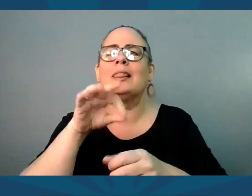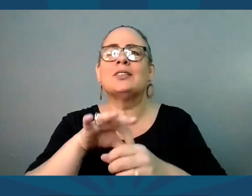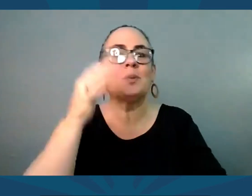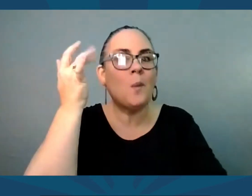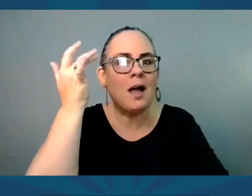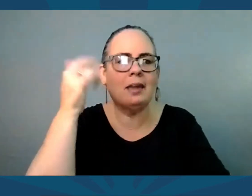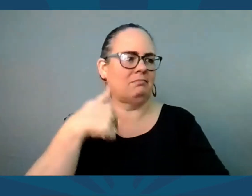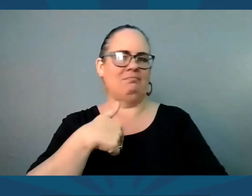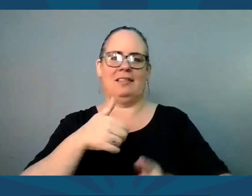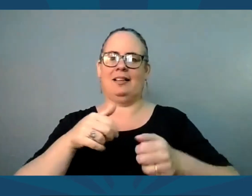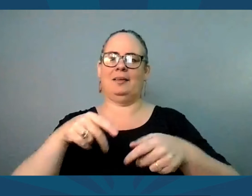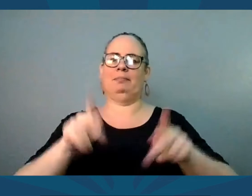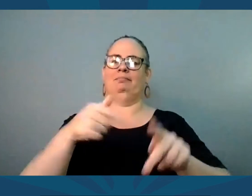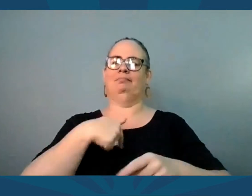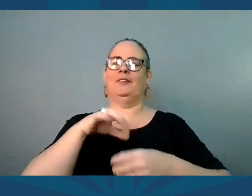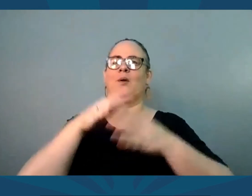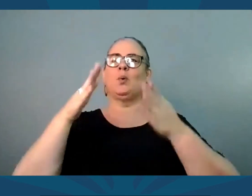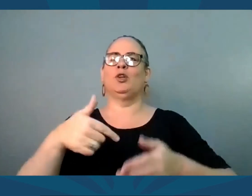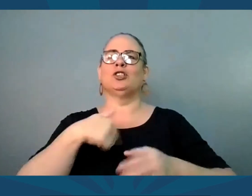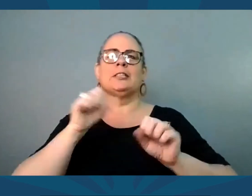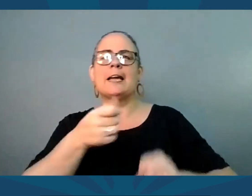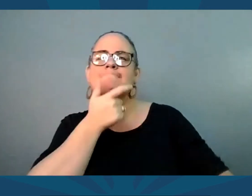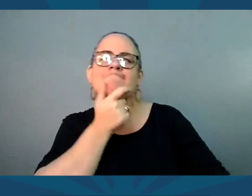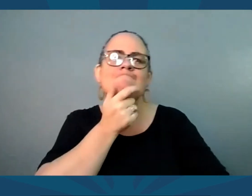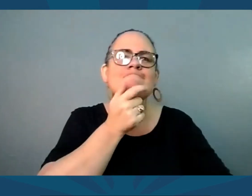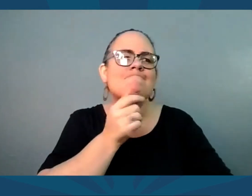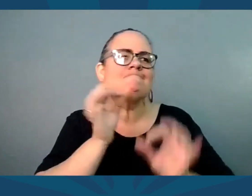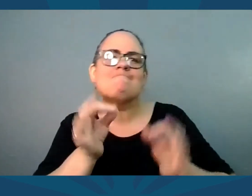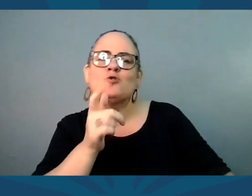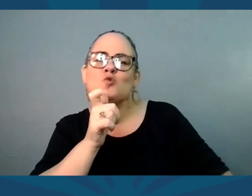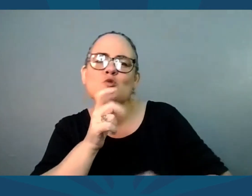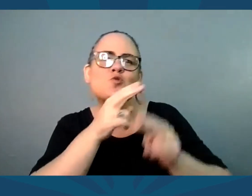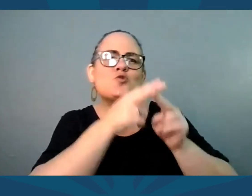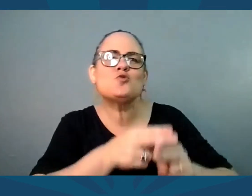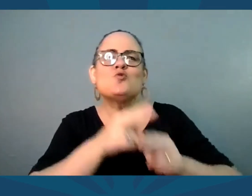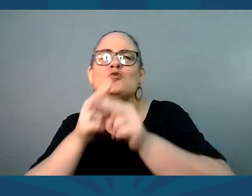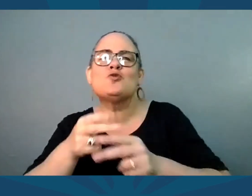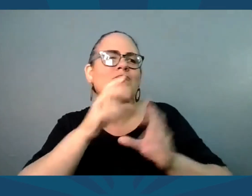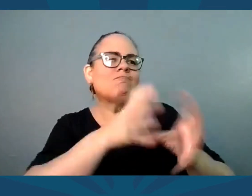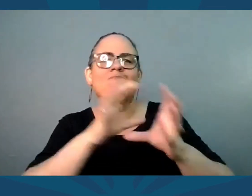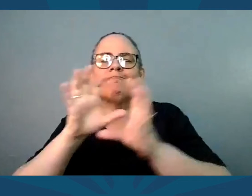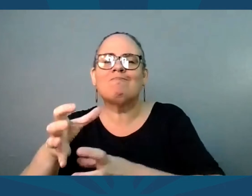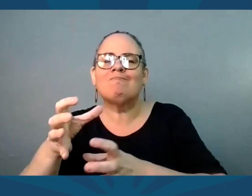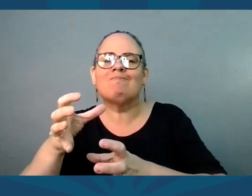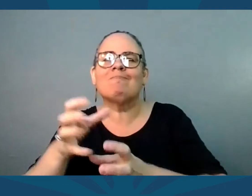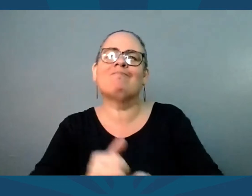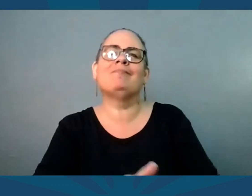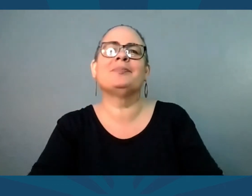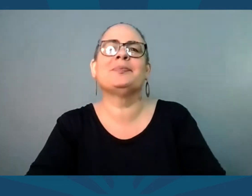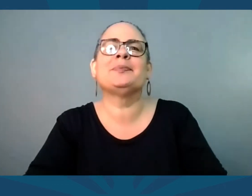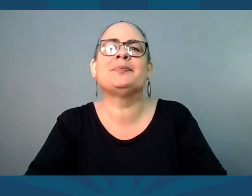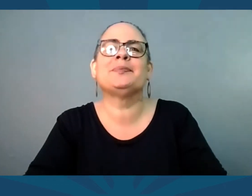Why is voting in the primary election important? Voting in a primary election is important because